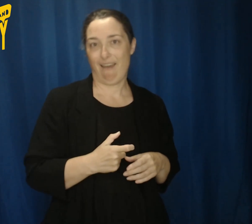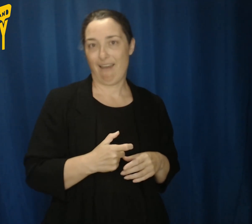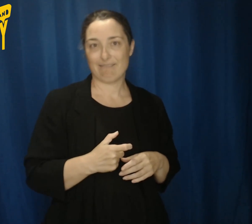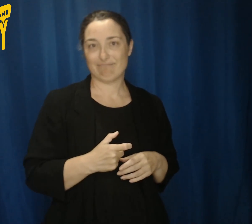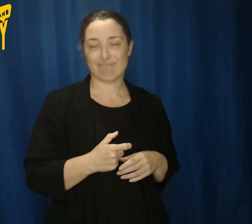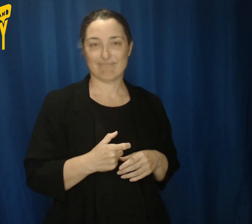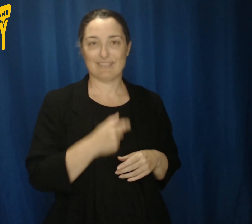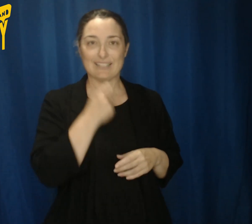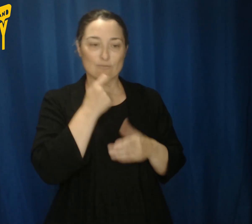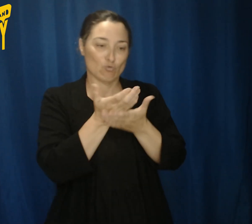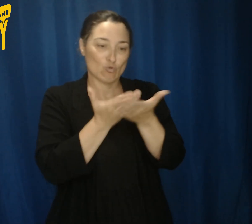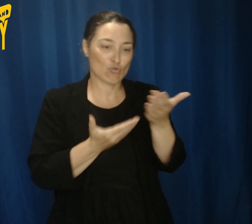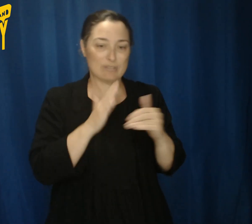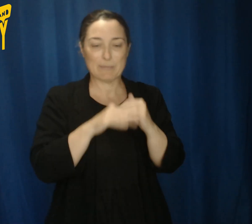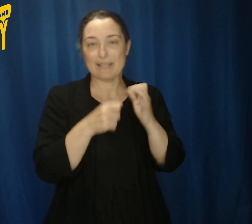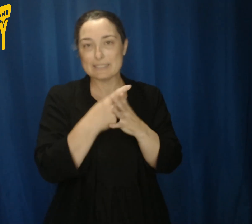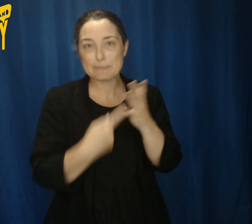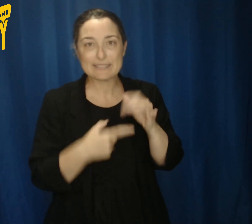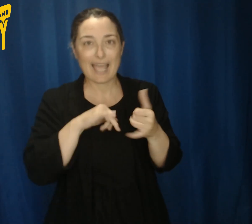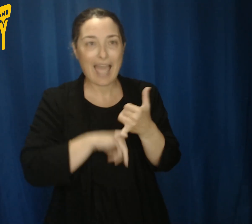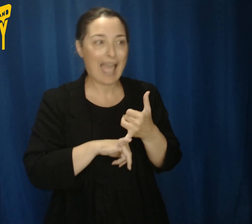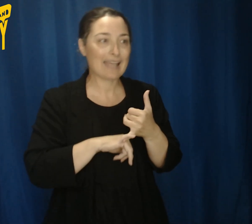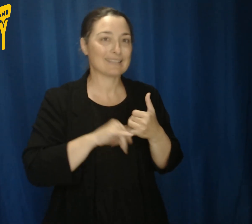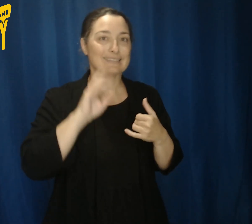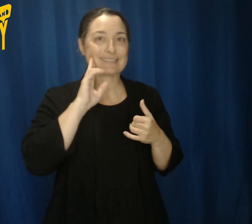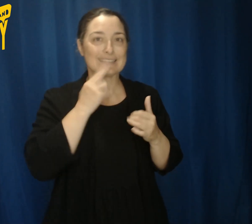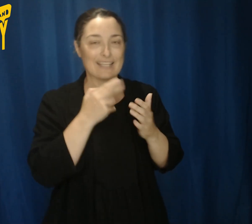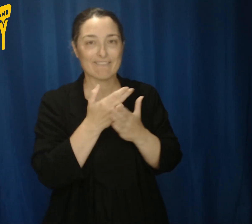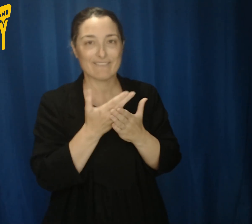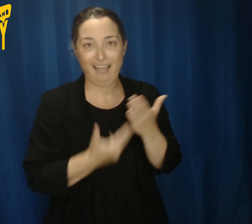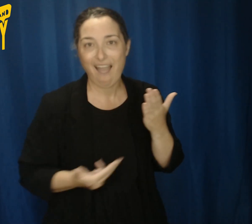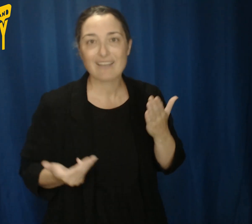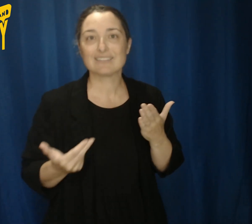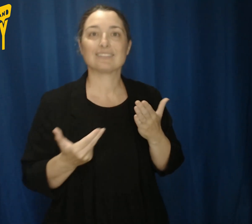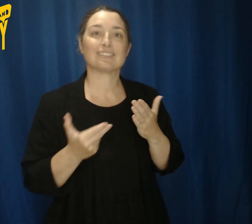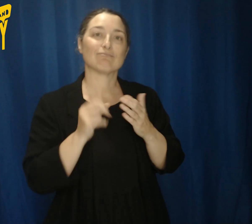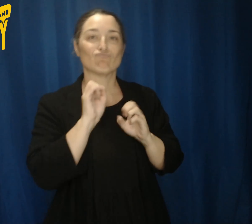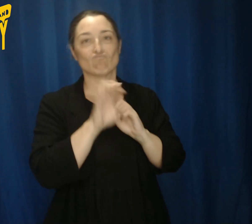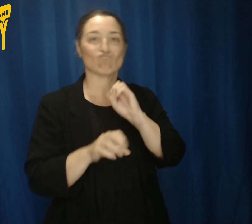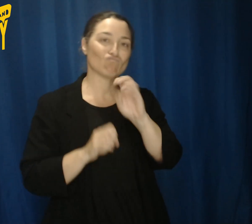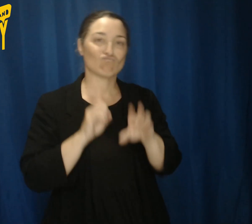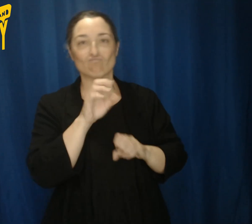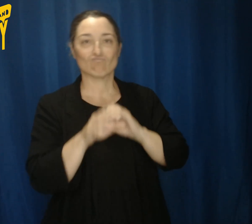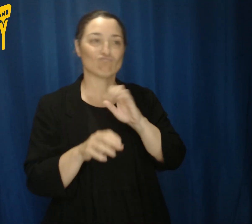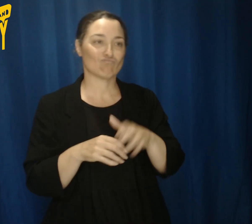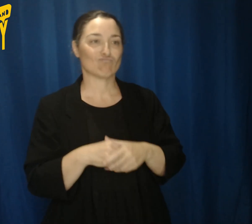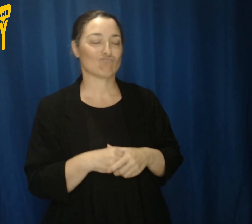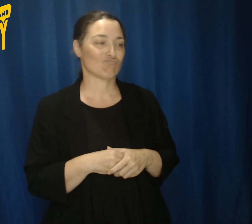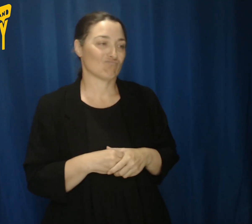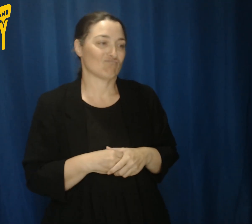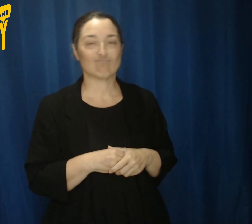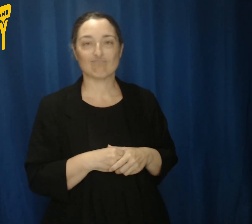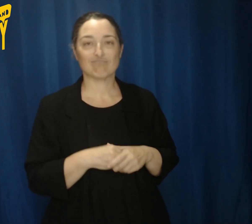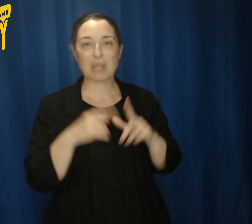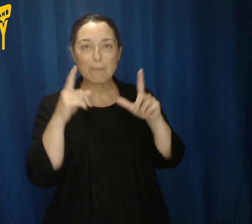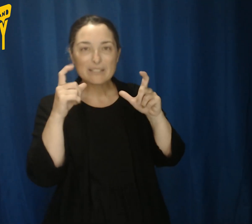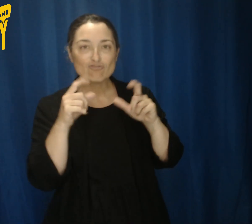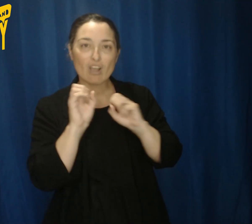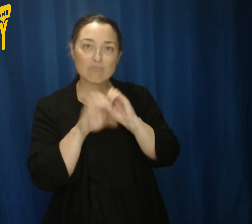about disability arts and deaf arts across Australia into little stories, and, and I love pictures and all this. So I get to kind of play with that. But it's